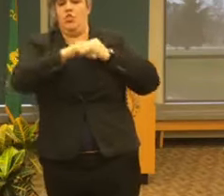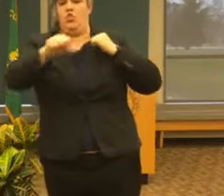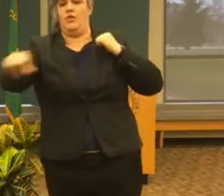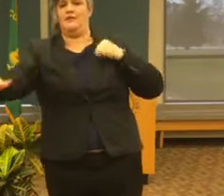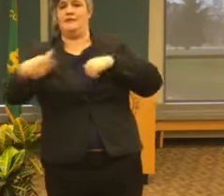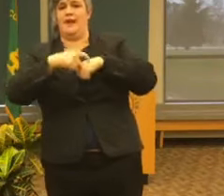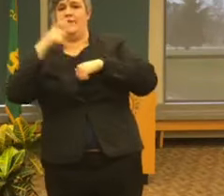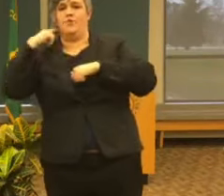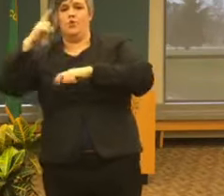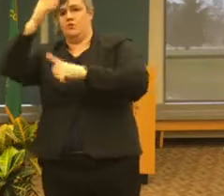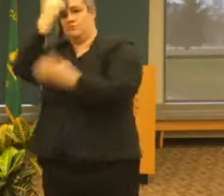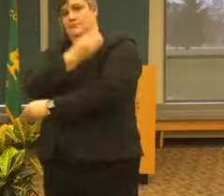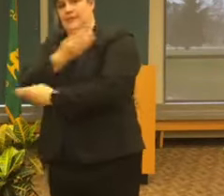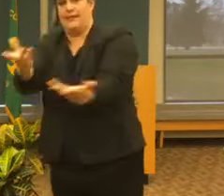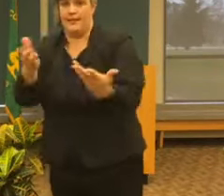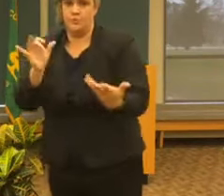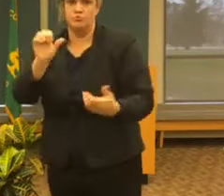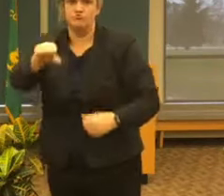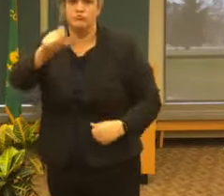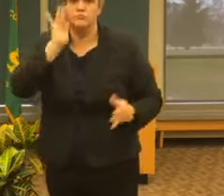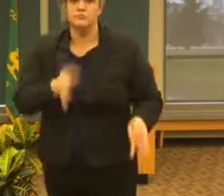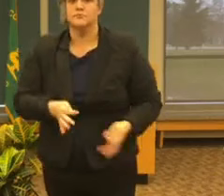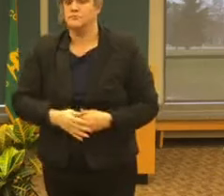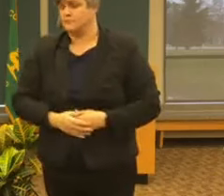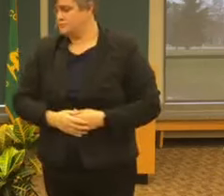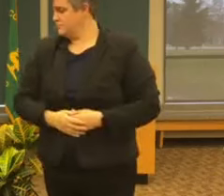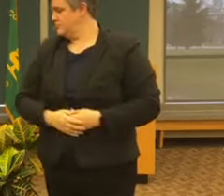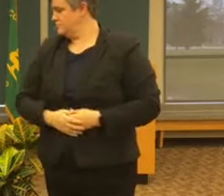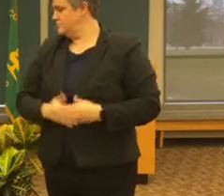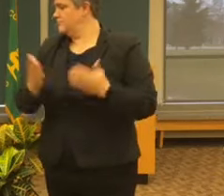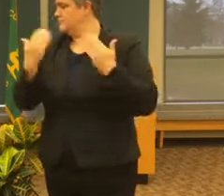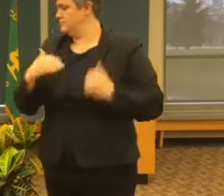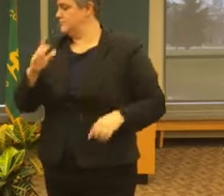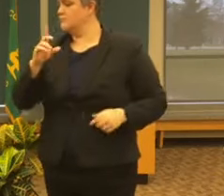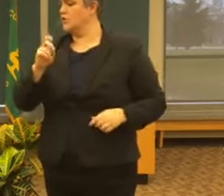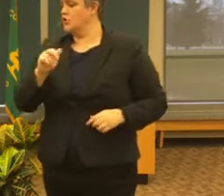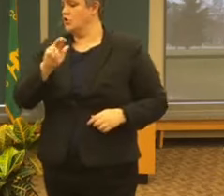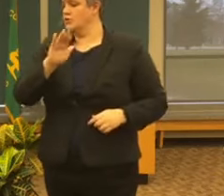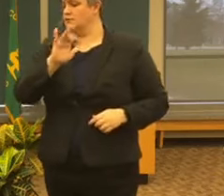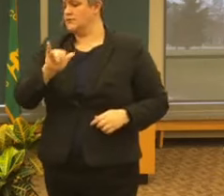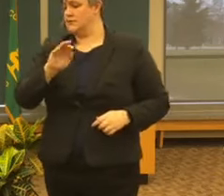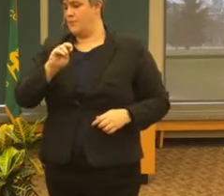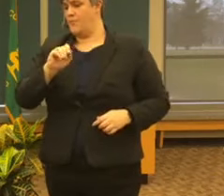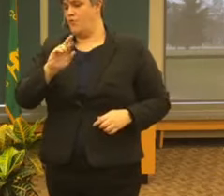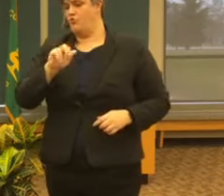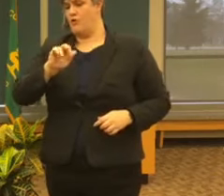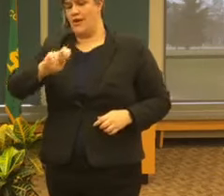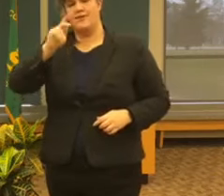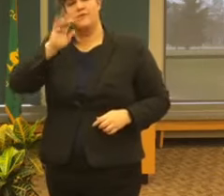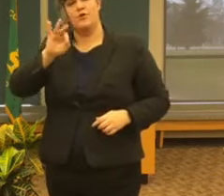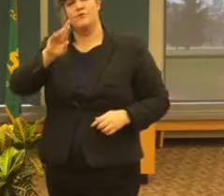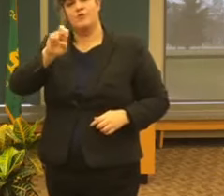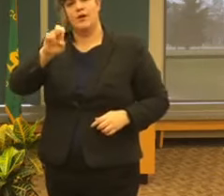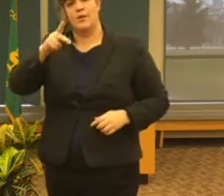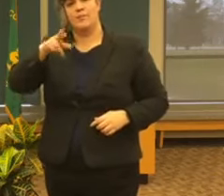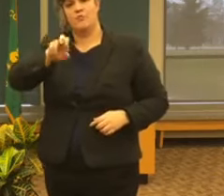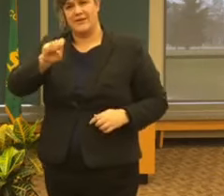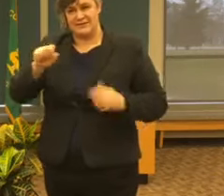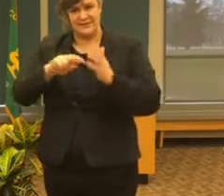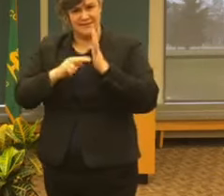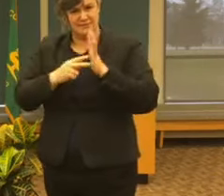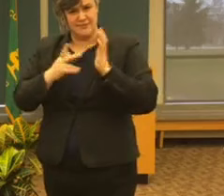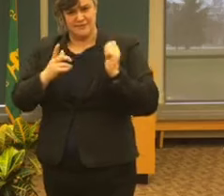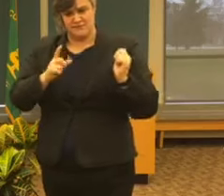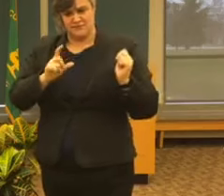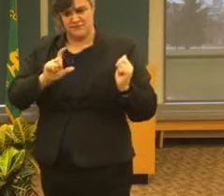Thank you. Yep. Hi, Darcy Moran with the Free Press here again. So these orders seem to put police in